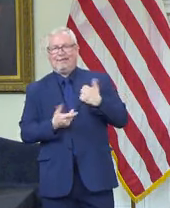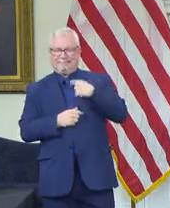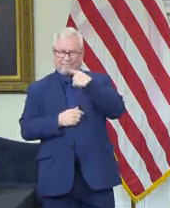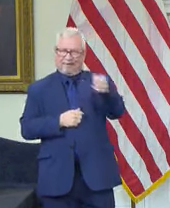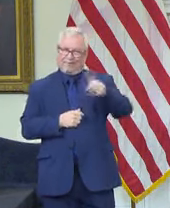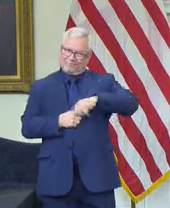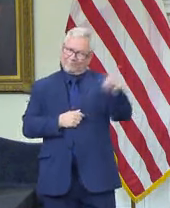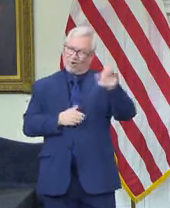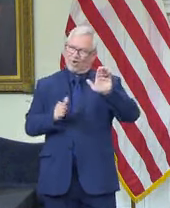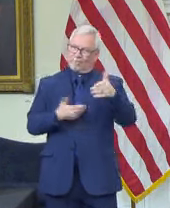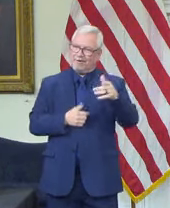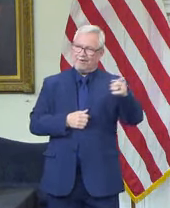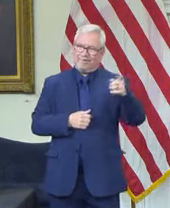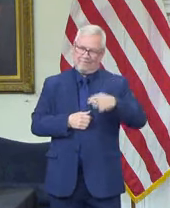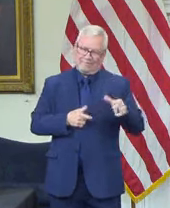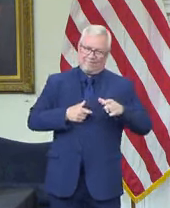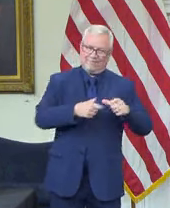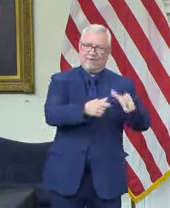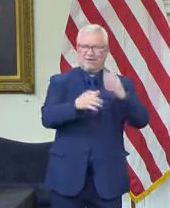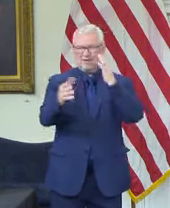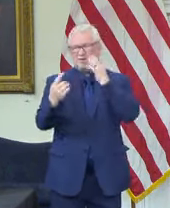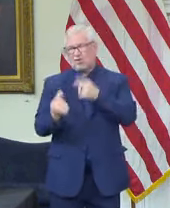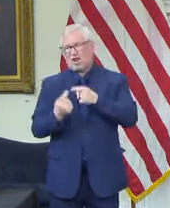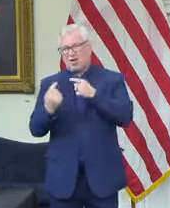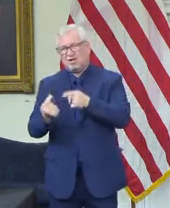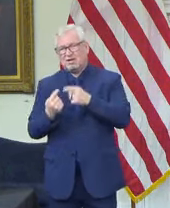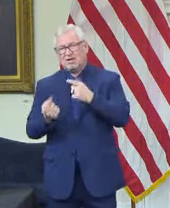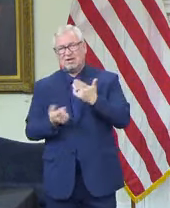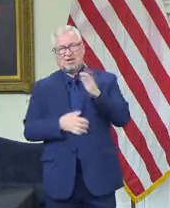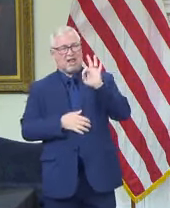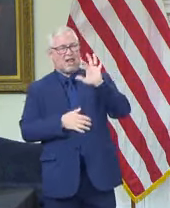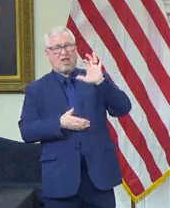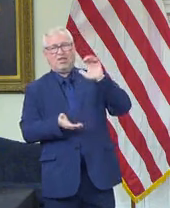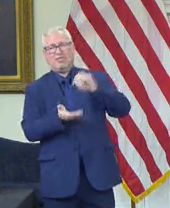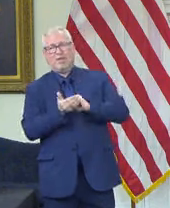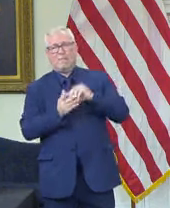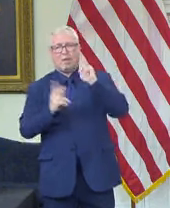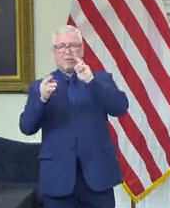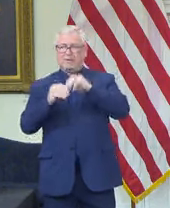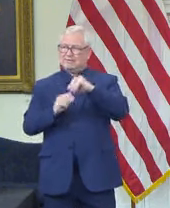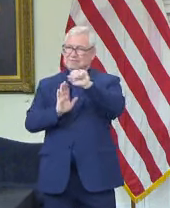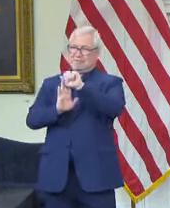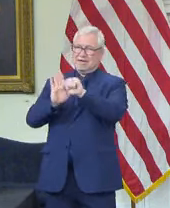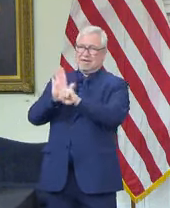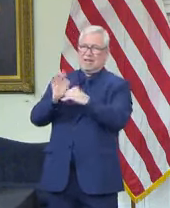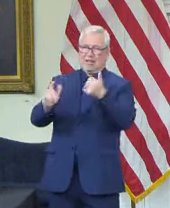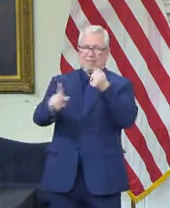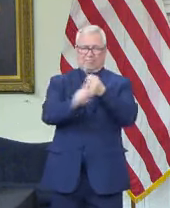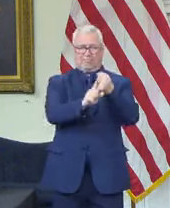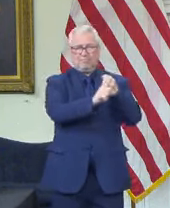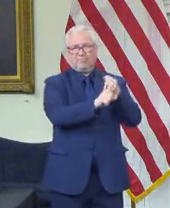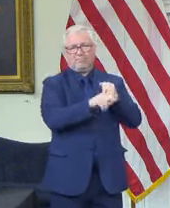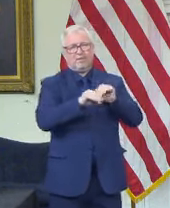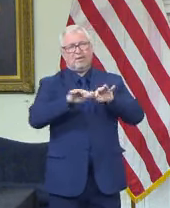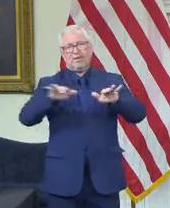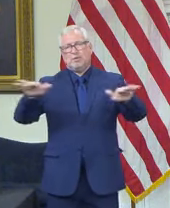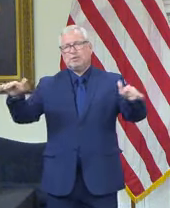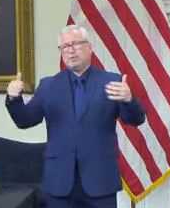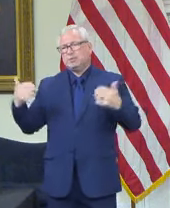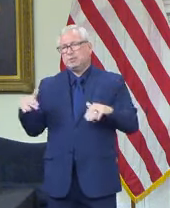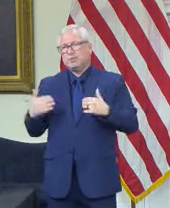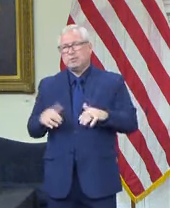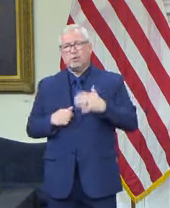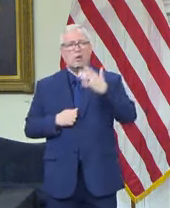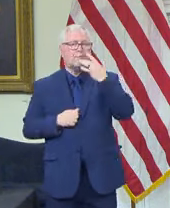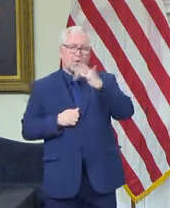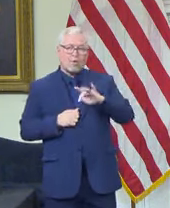a struggle. I mean, we've had nearly 900,000 people have been infected. Luckily, most of them don't get seriously ill enough to go in the hospital.